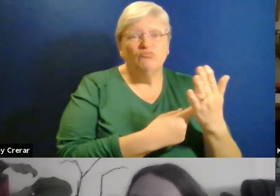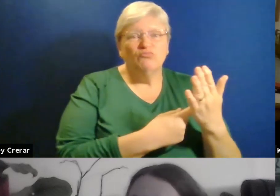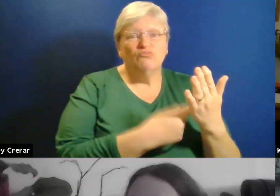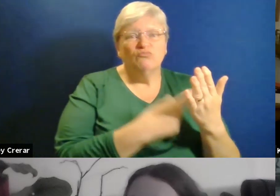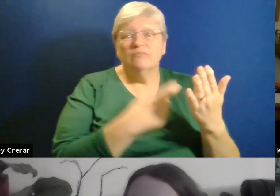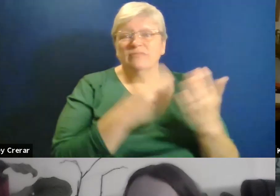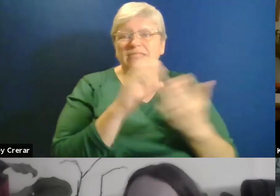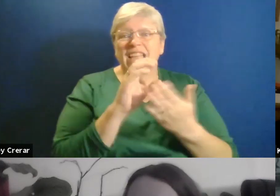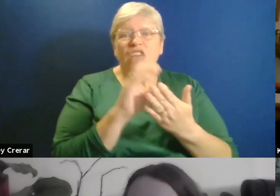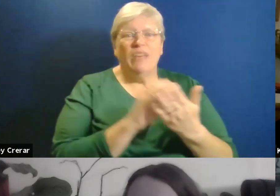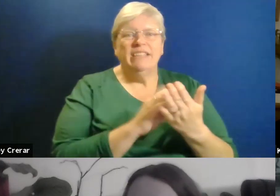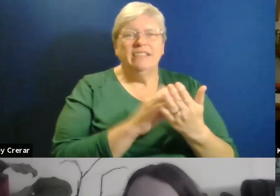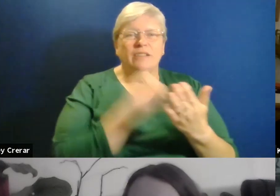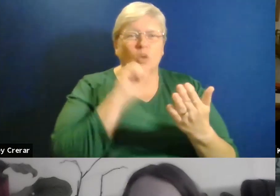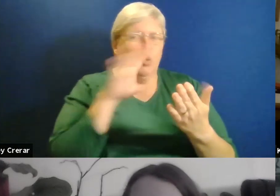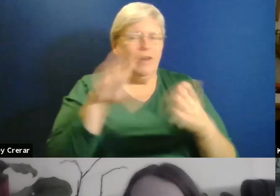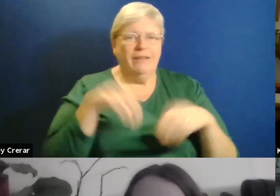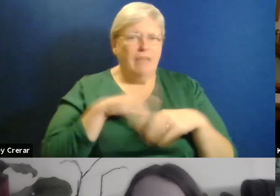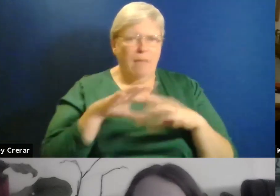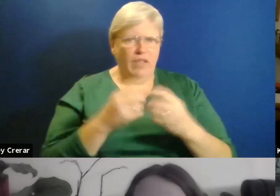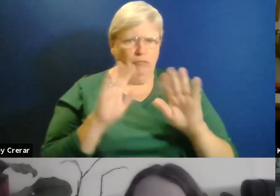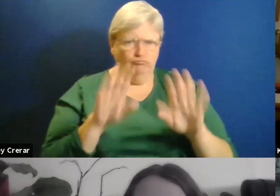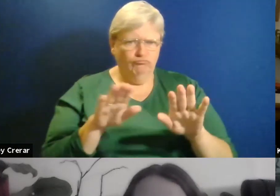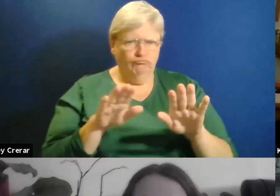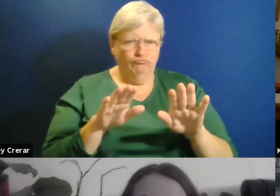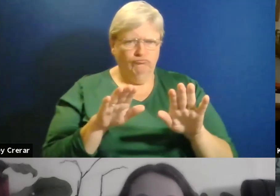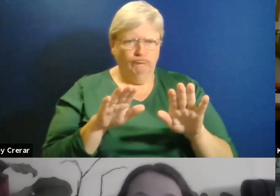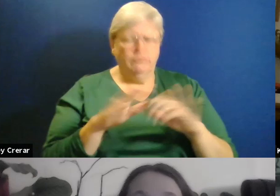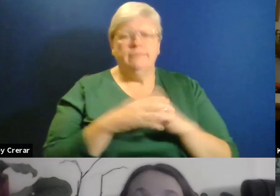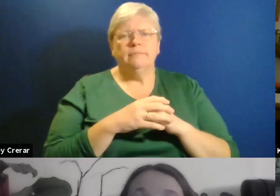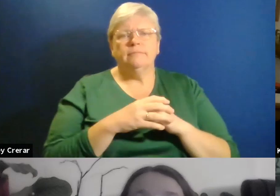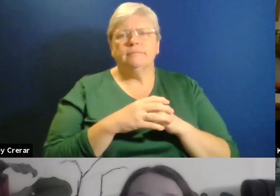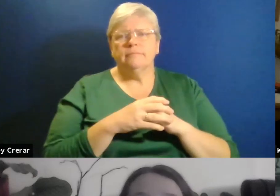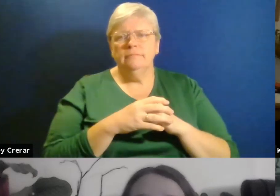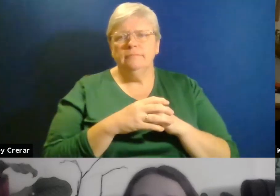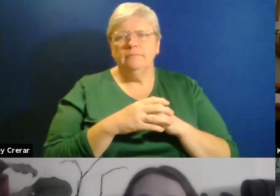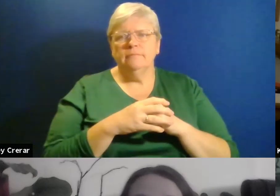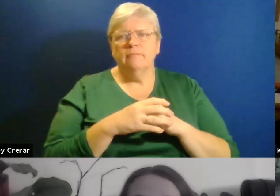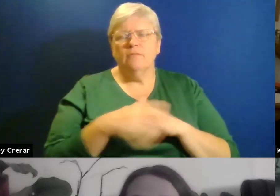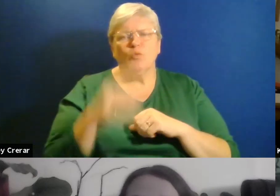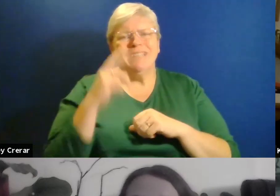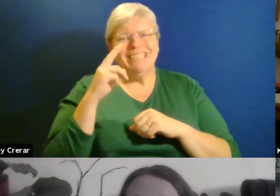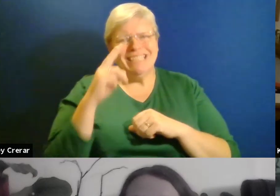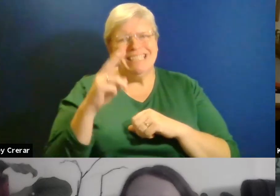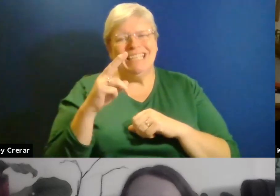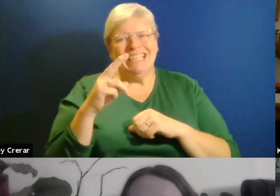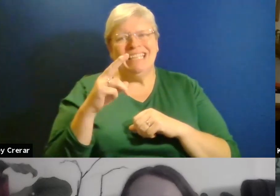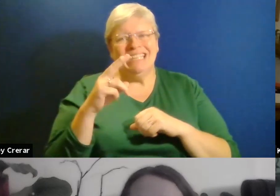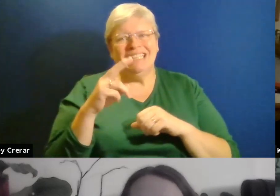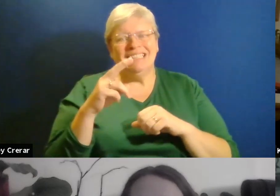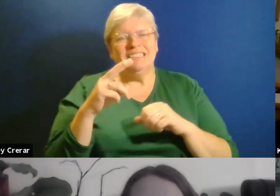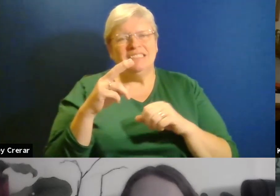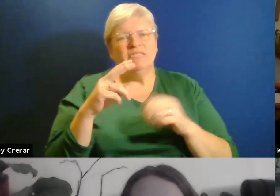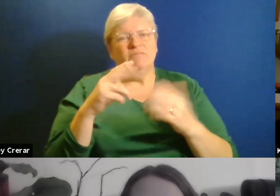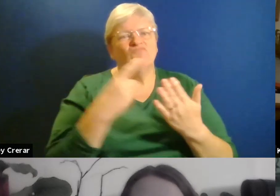We're not just going to take like a single haiku and give it its own page, but you can see the whole kind of breakdown for all